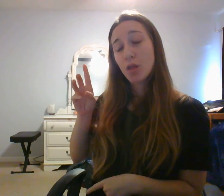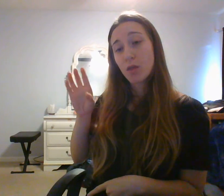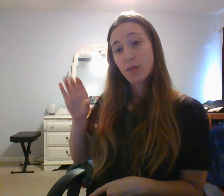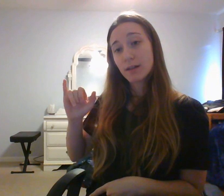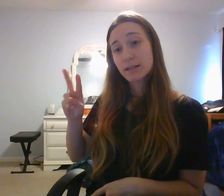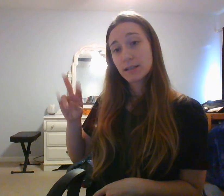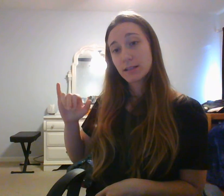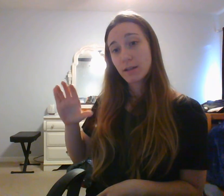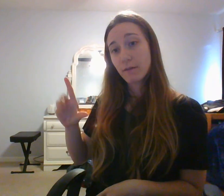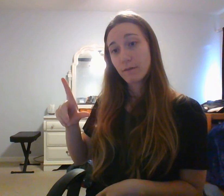perspective.